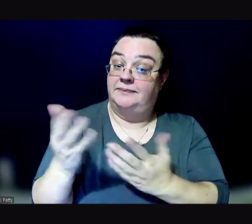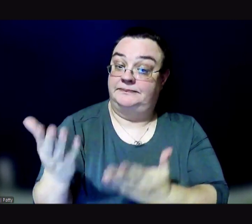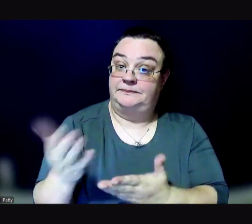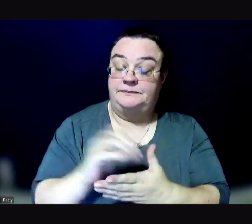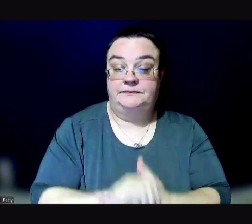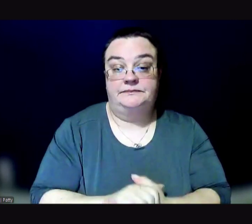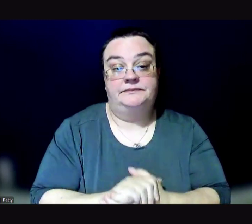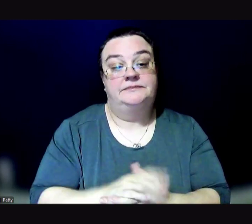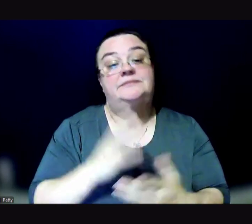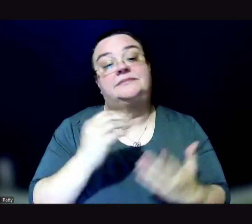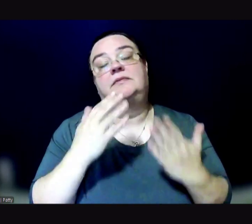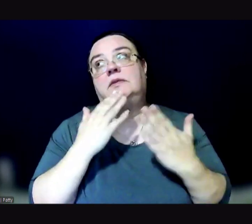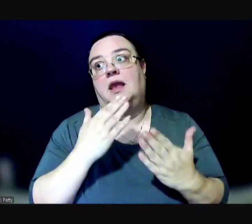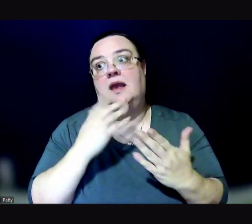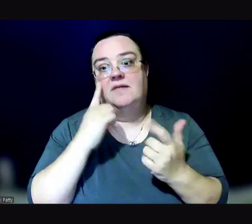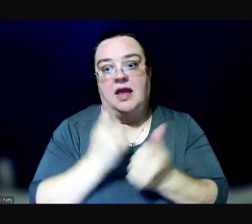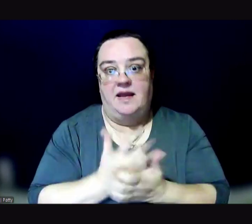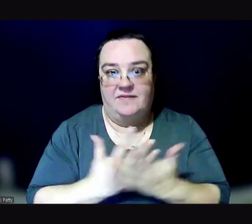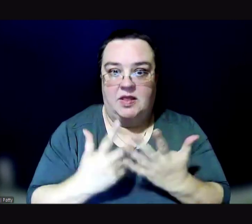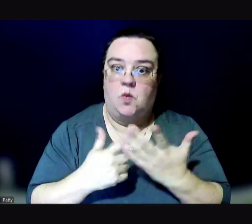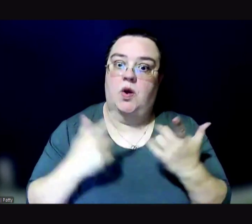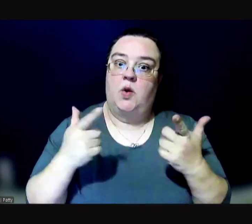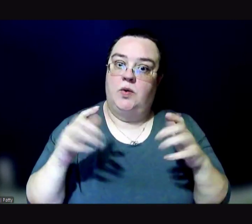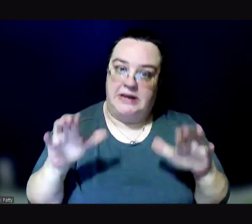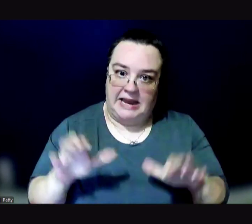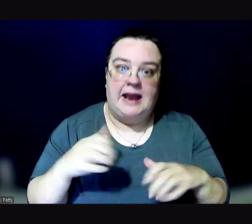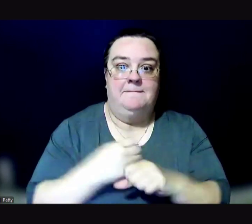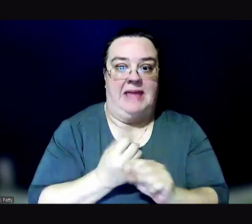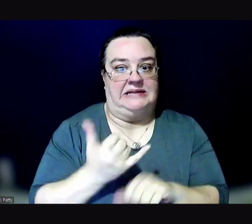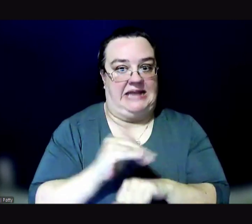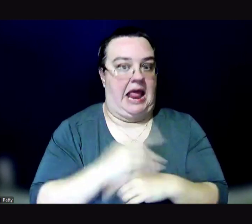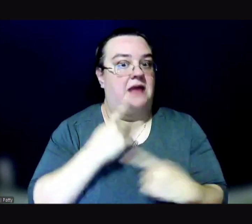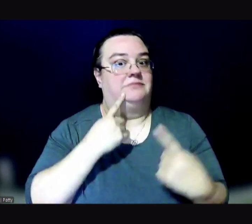And thank you for everything you did to make tonight happen. Sir.